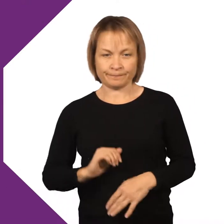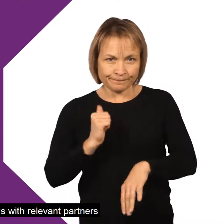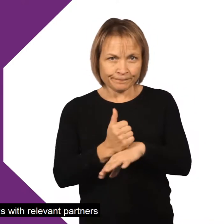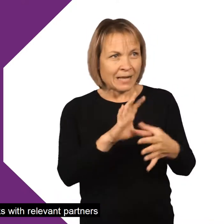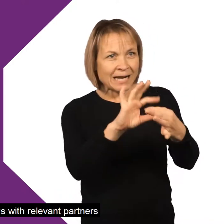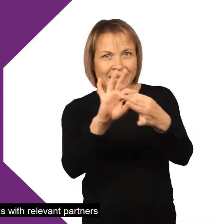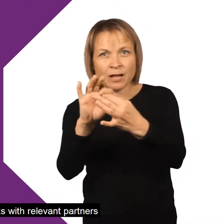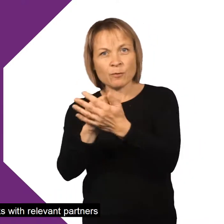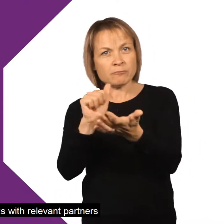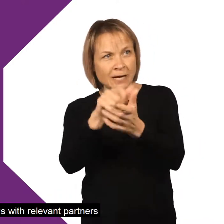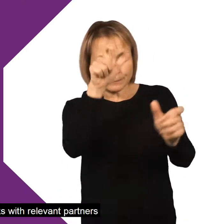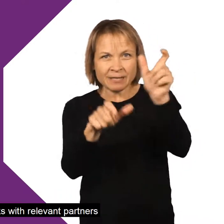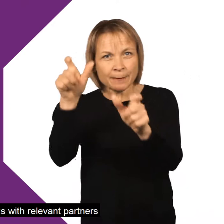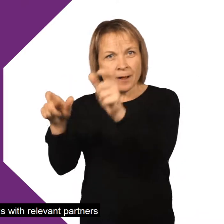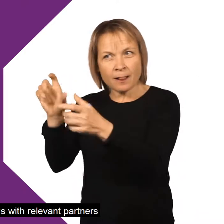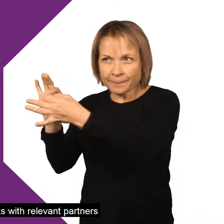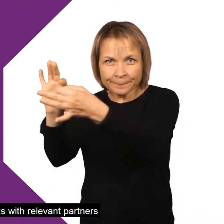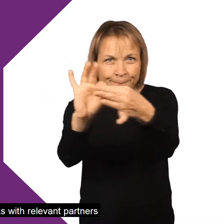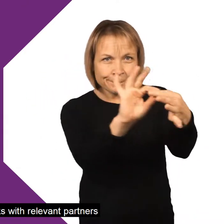Establish links with relevant partners